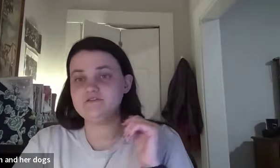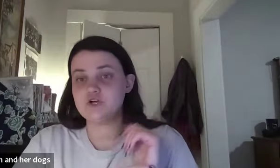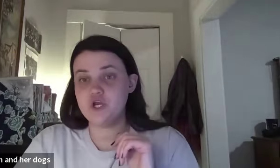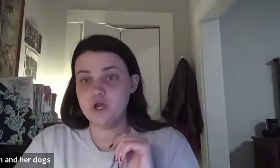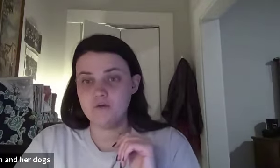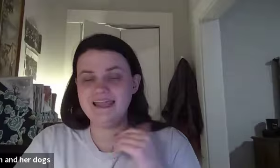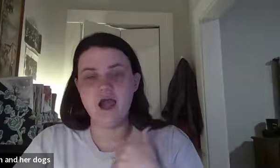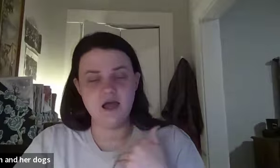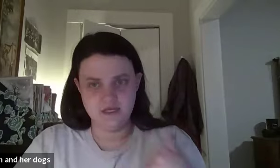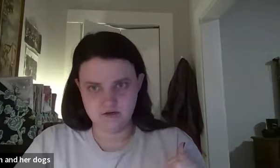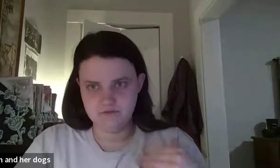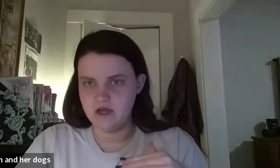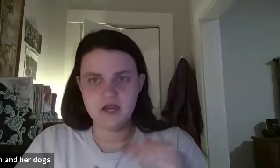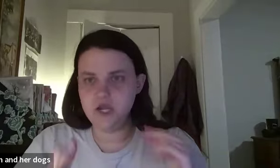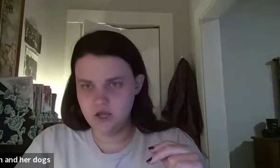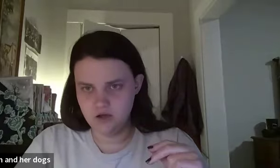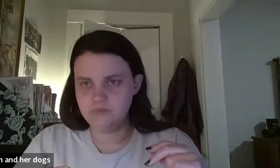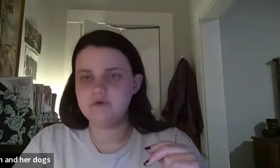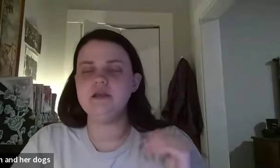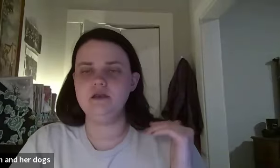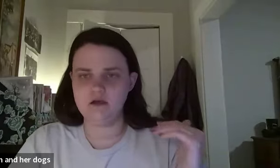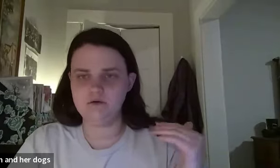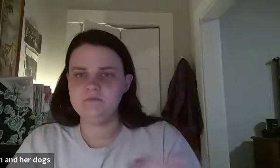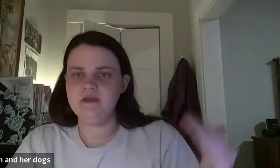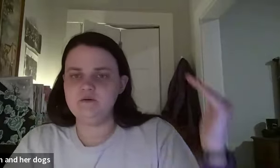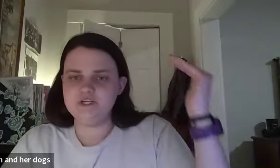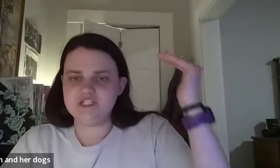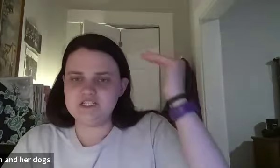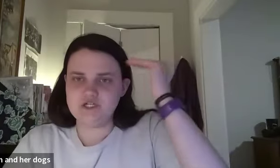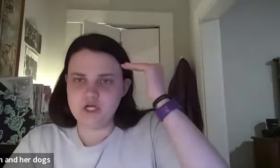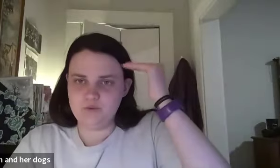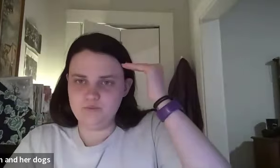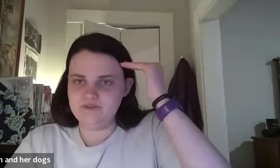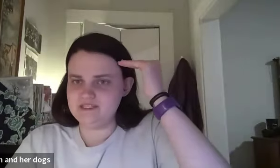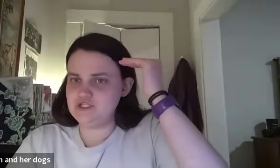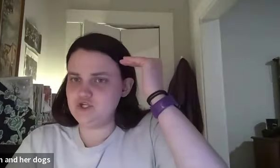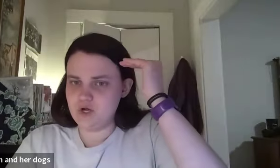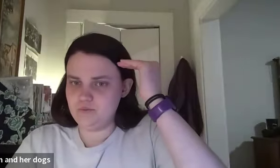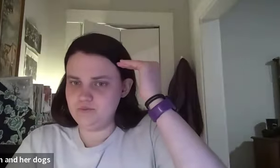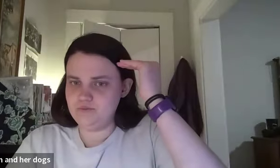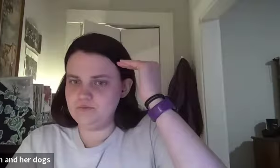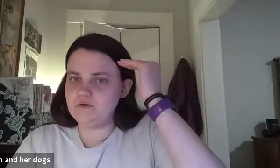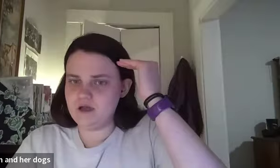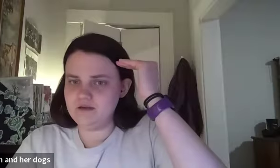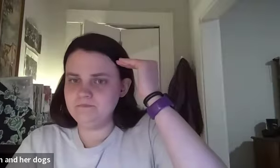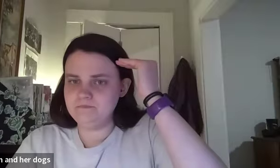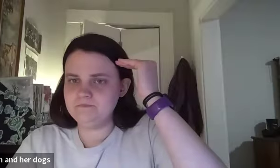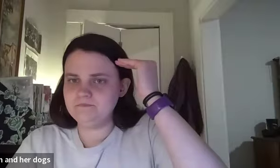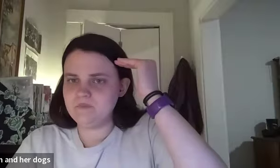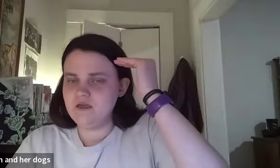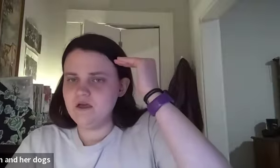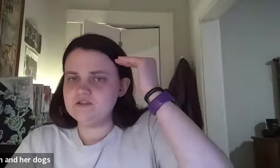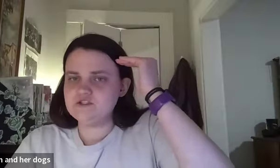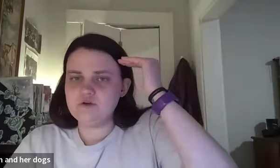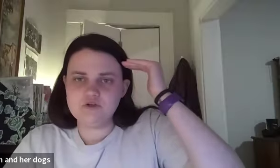for no, like I know, not no, but no, which is no. This is no. Okay. So you're